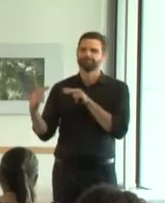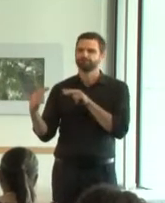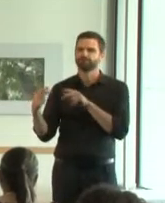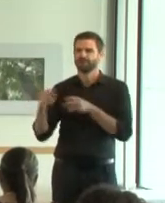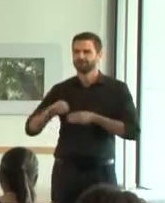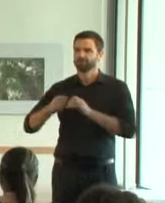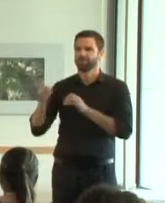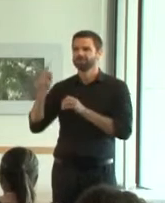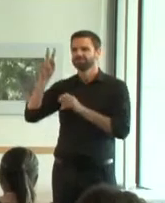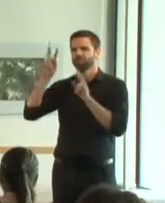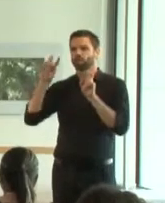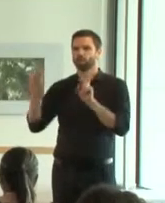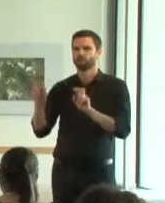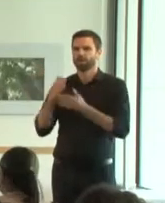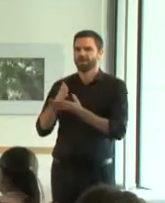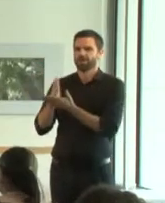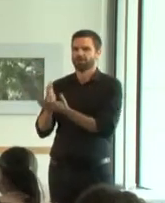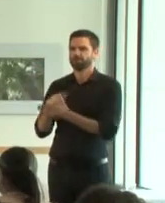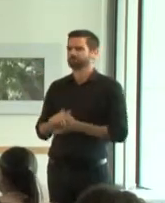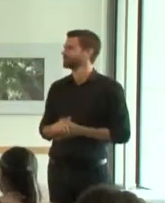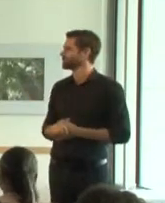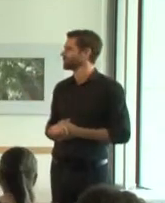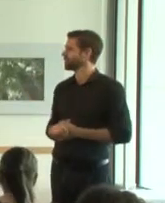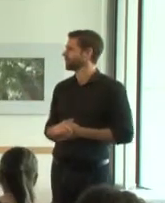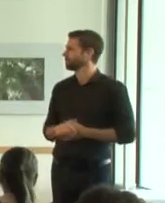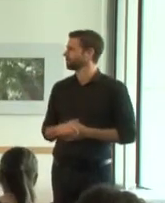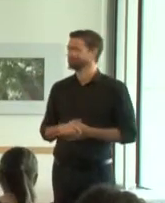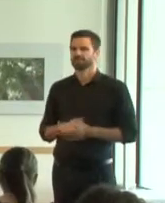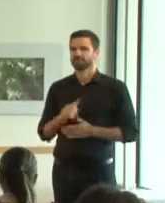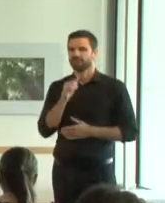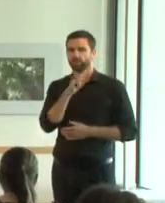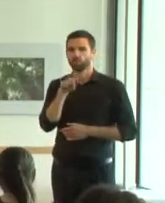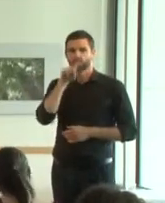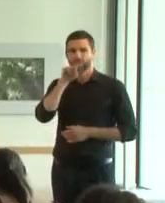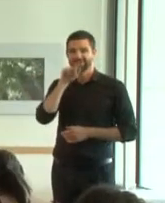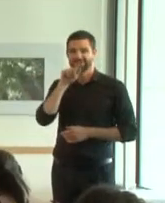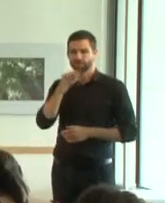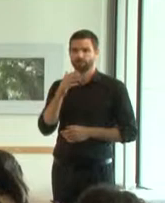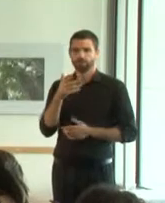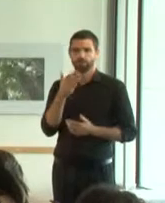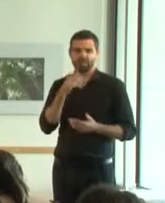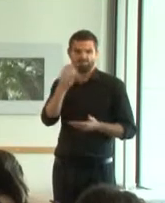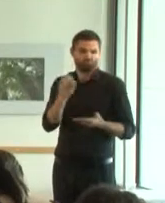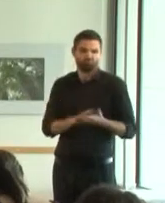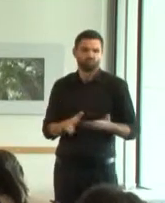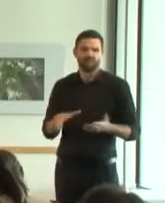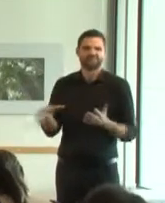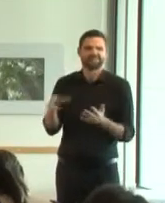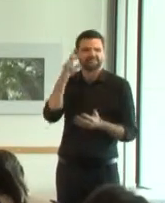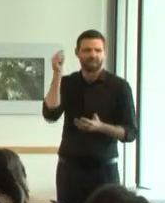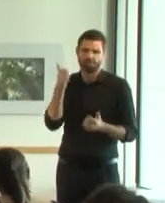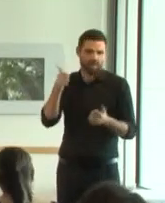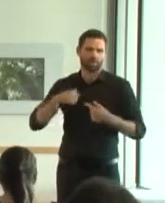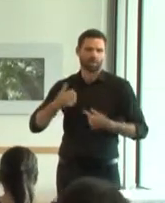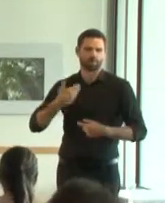this quote. So for those of you tweeting or taking down notes, feel free to rob this one, because we're quite proud of it, ultimately. The only